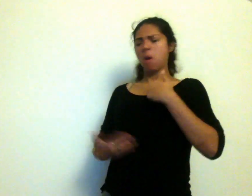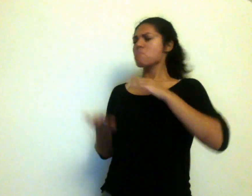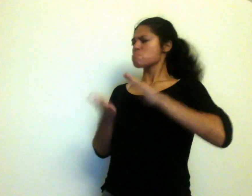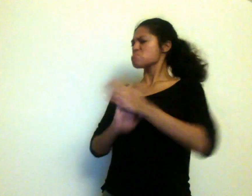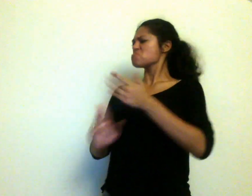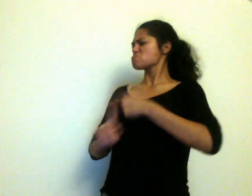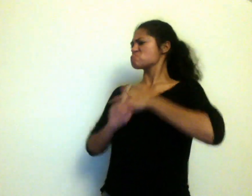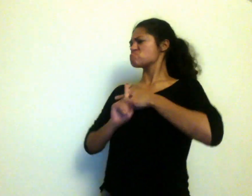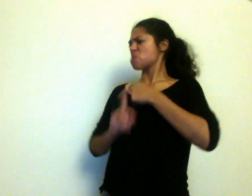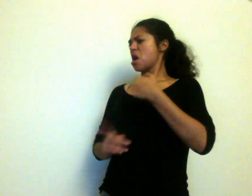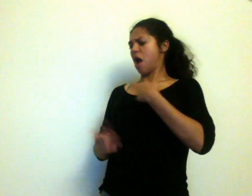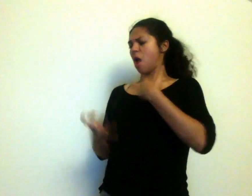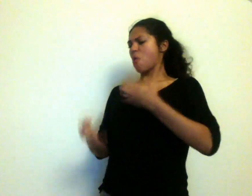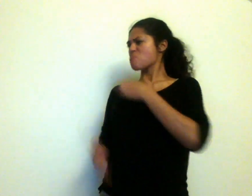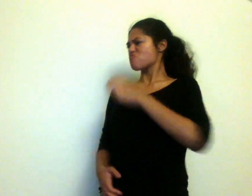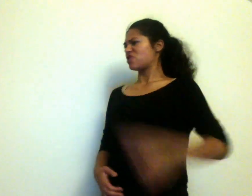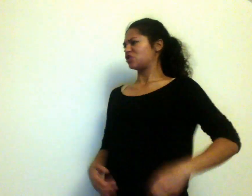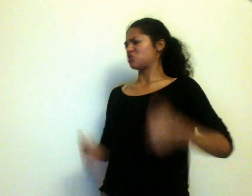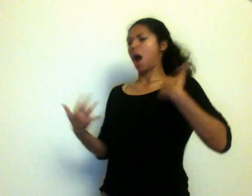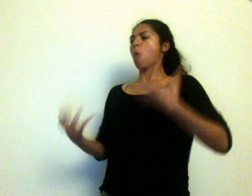to get baptized.